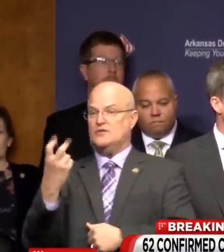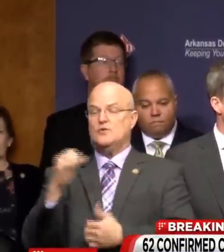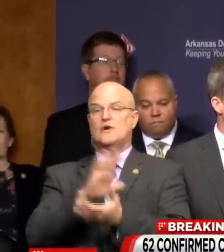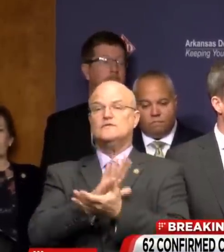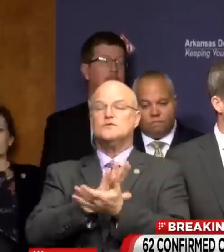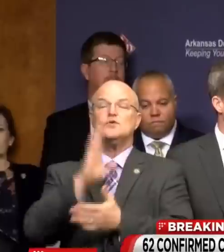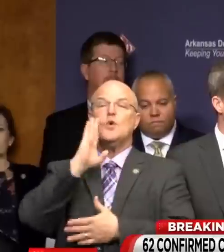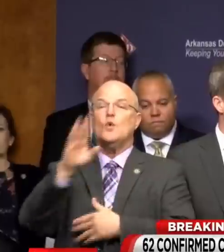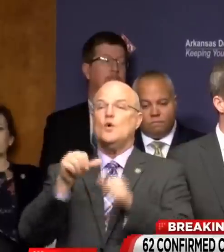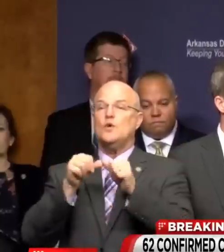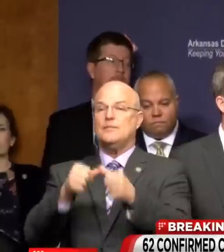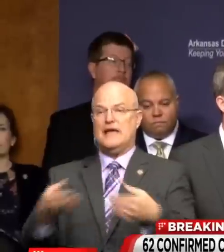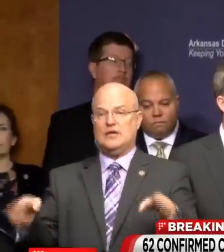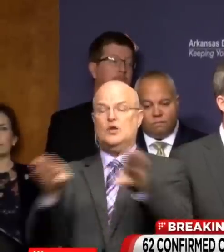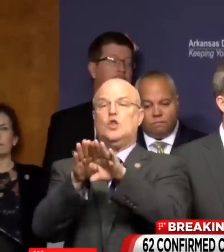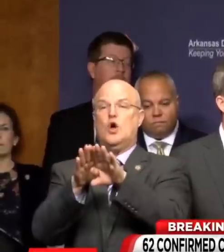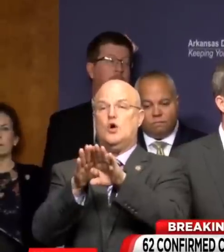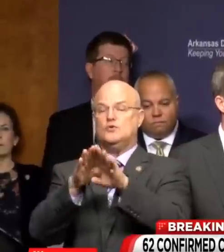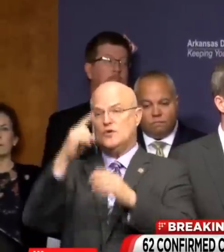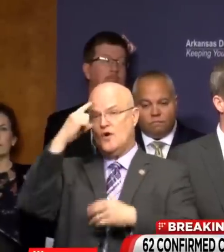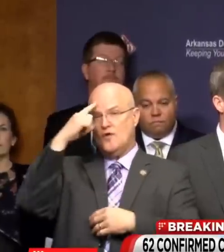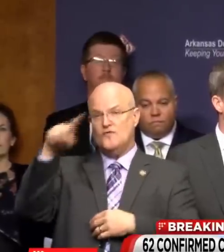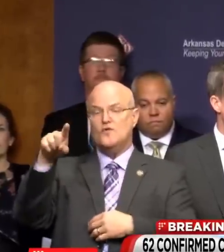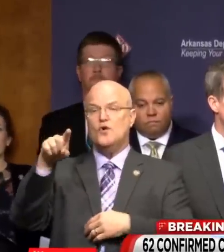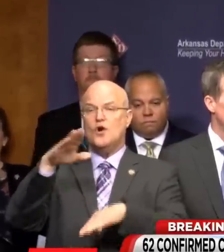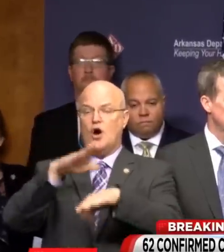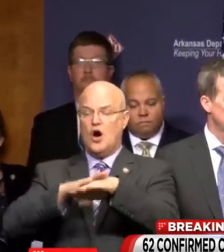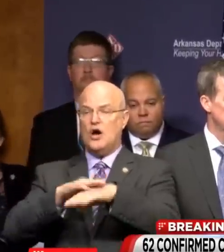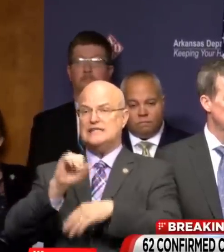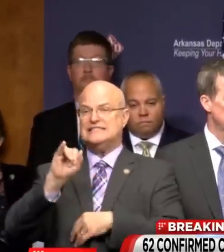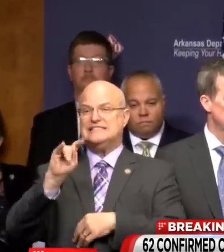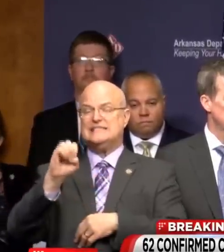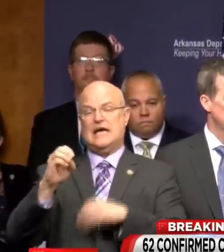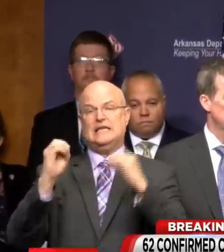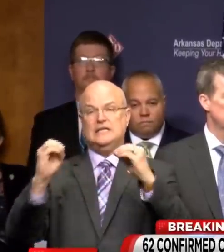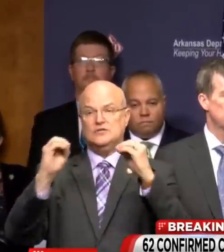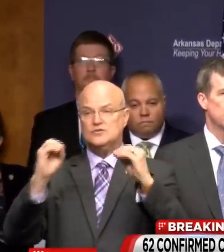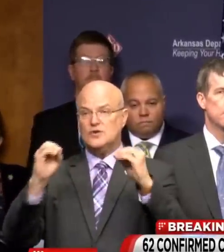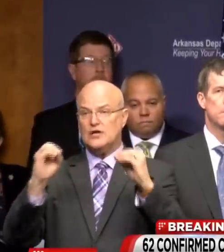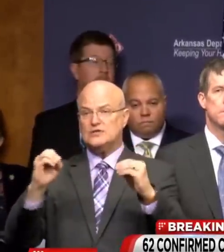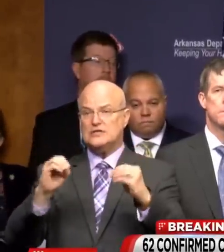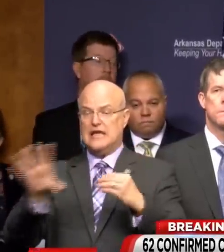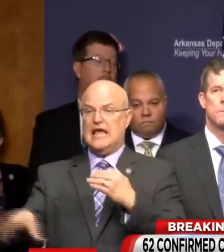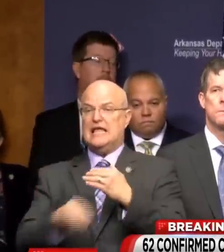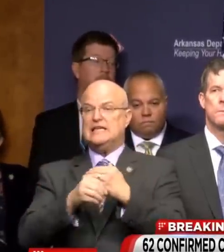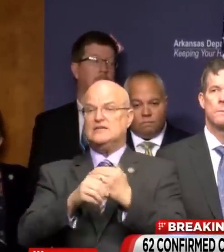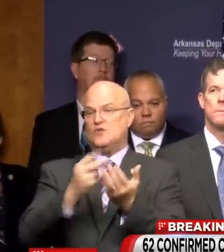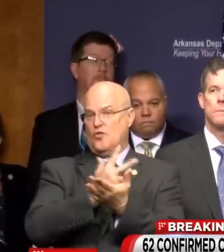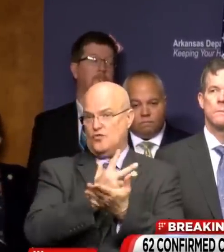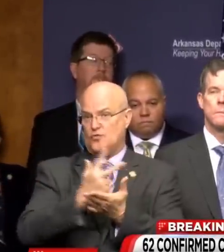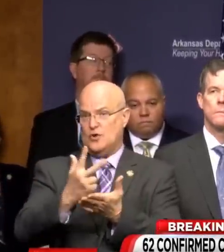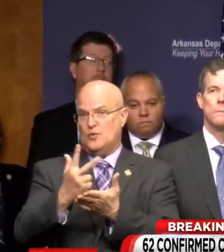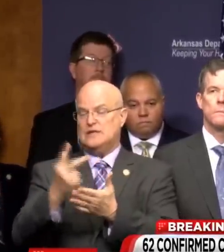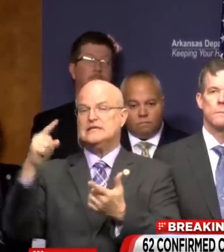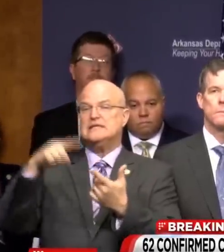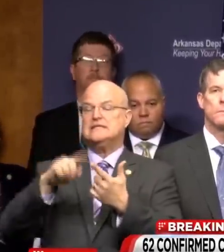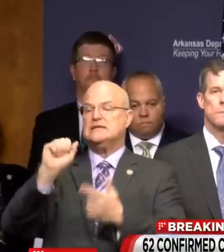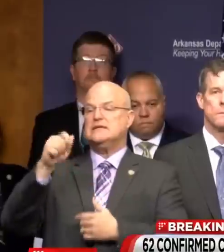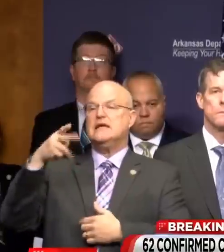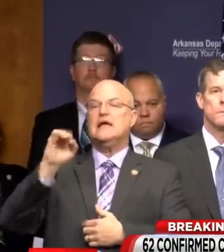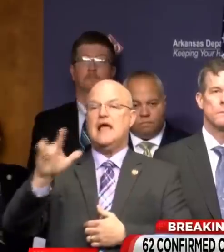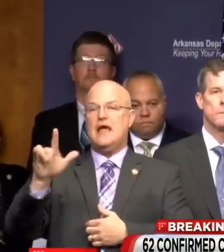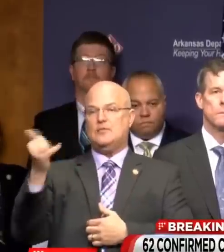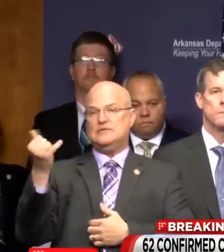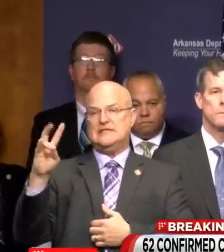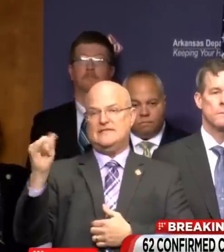schools will remain closed for on-site instruction an additional 3 weeks until April